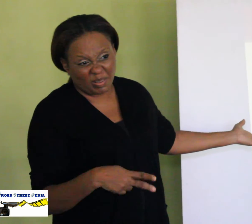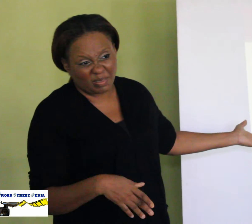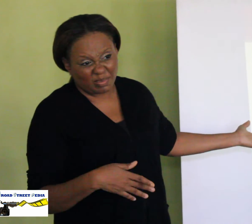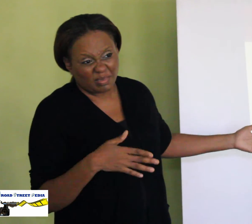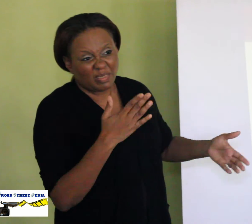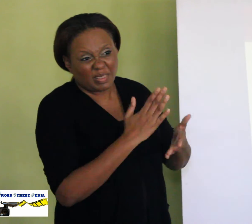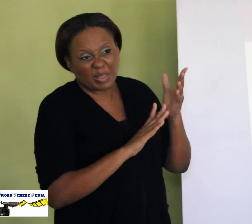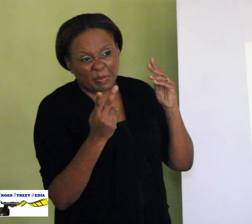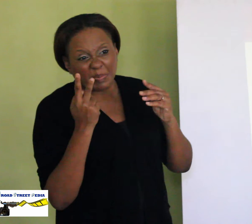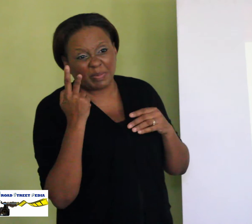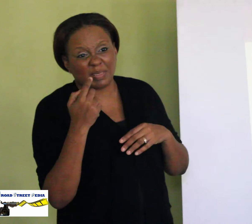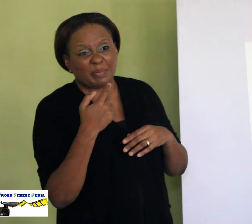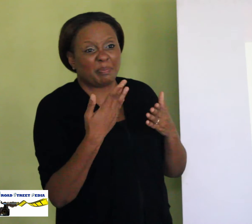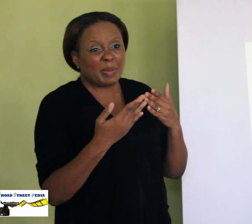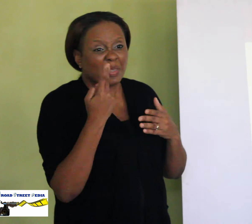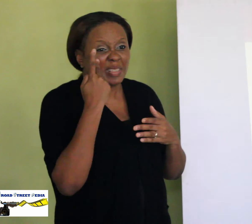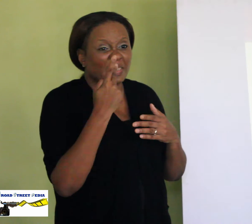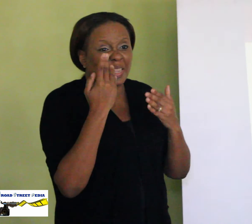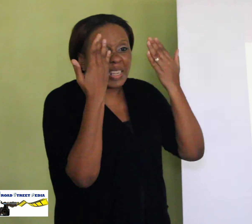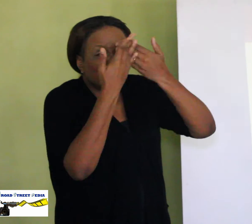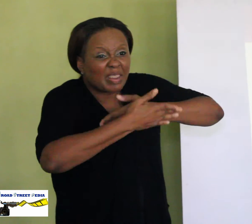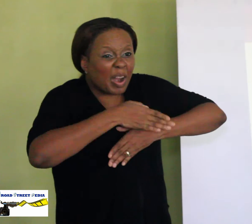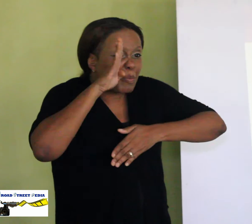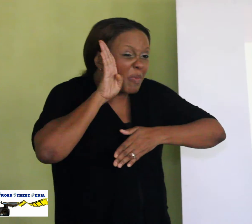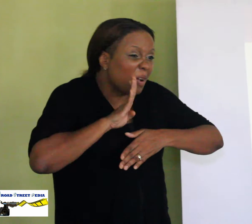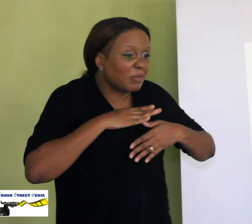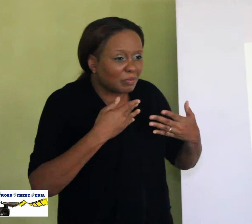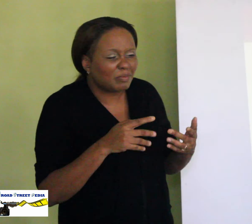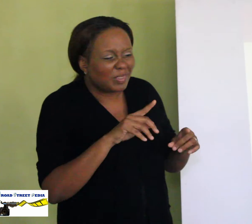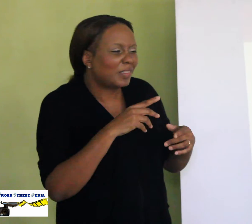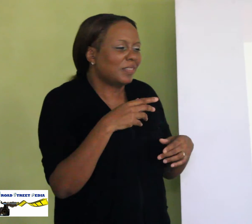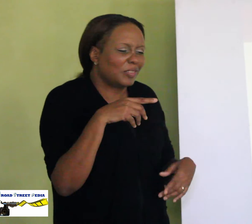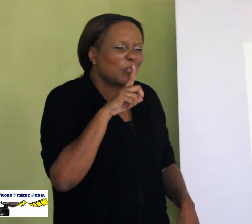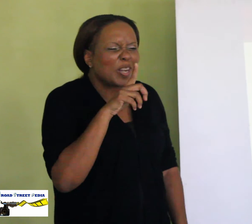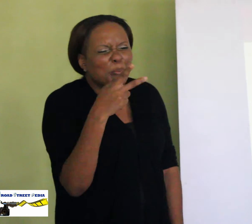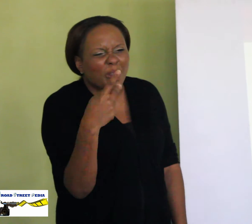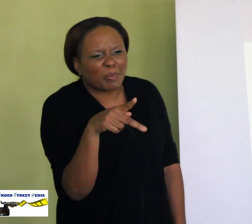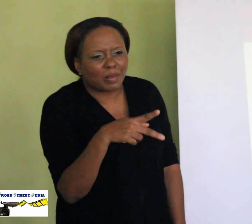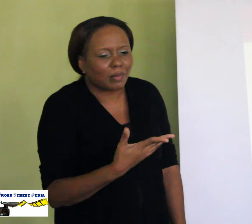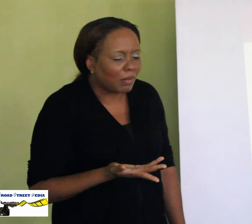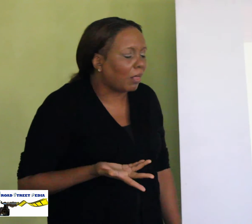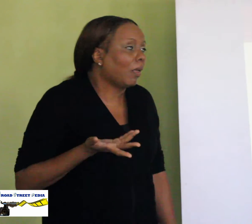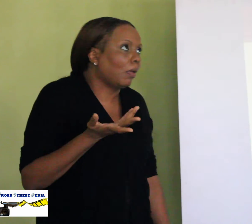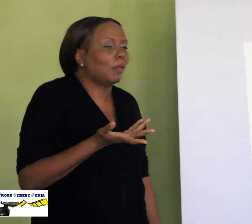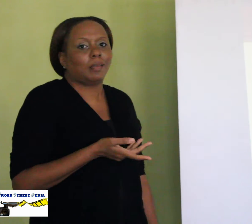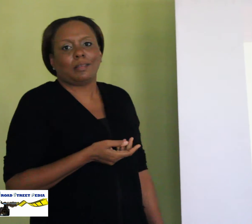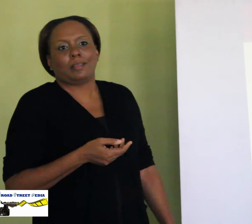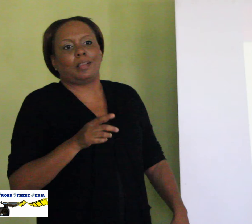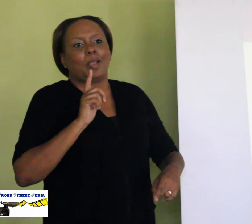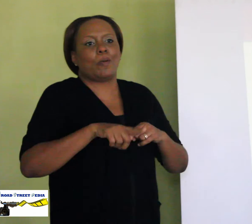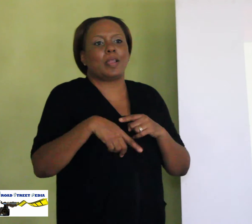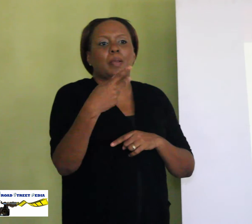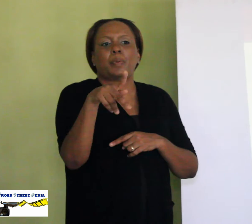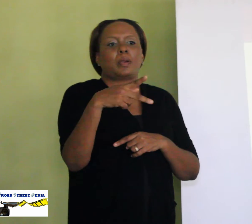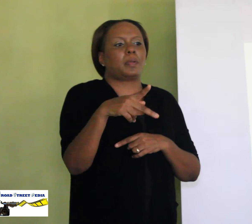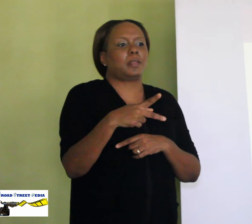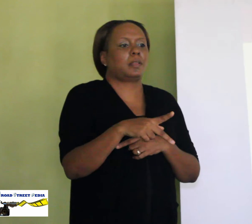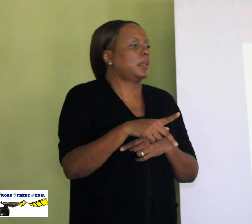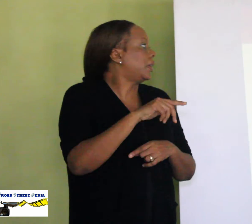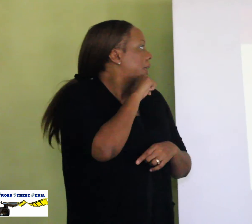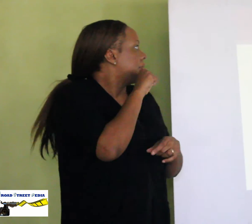dark brown or something, right? But it's purple. And when your leaves are turning purple, then you know it's lacking